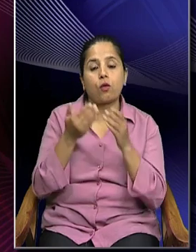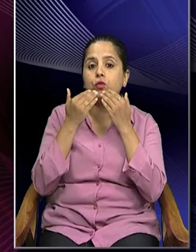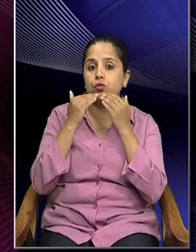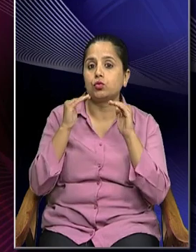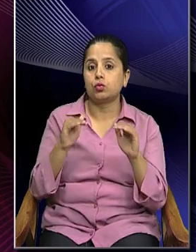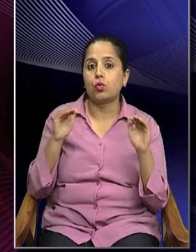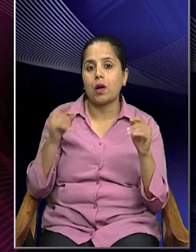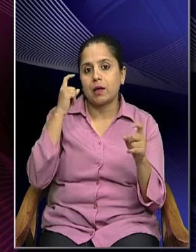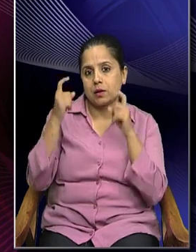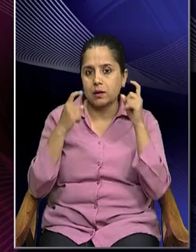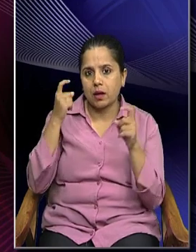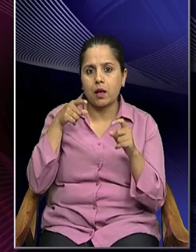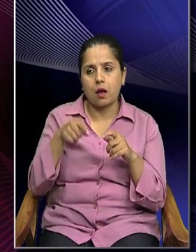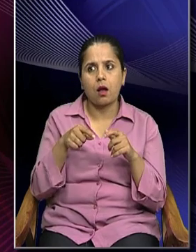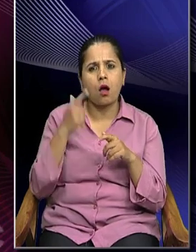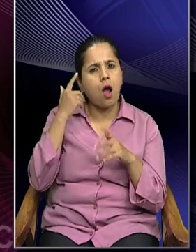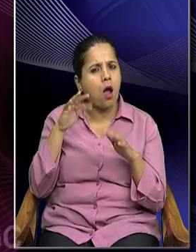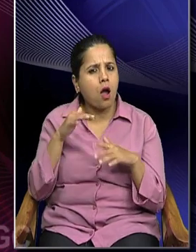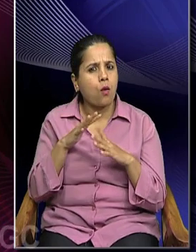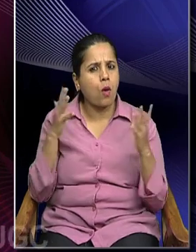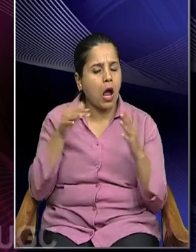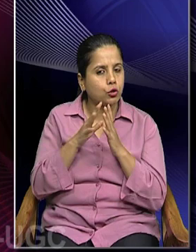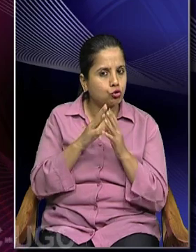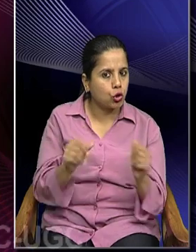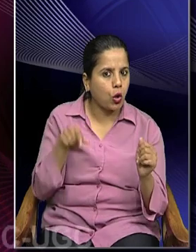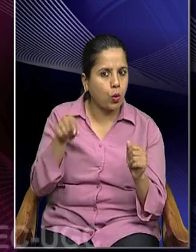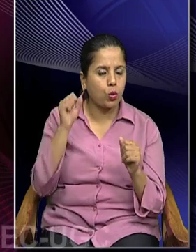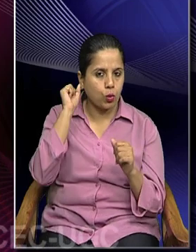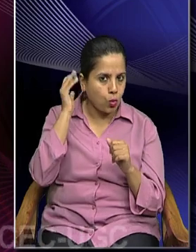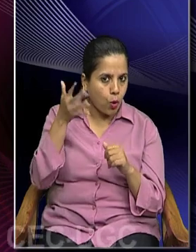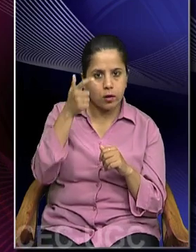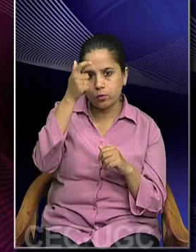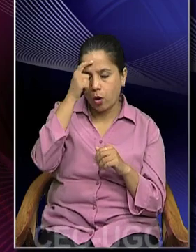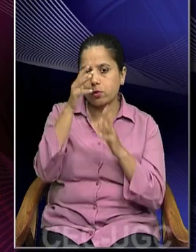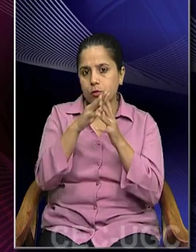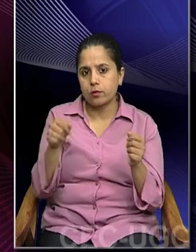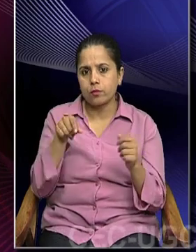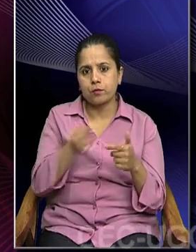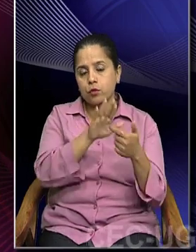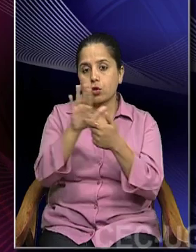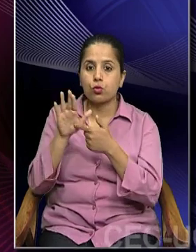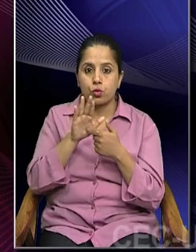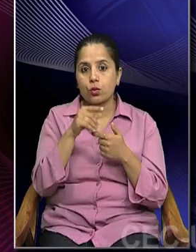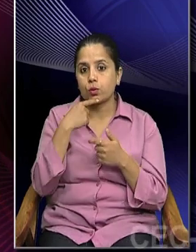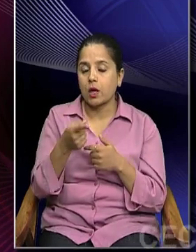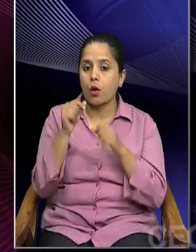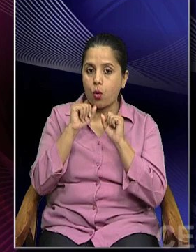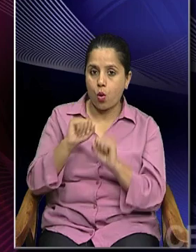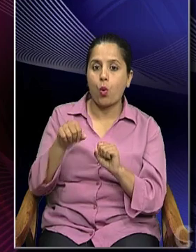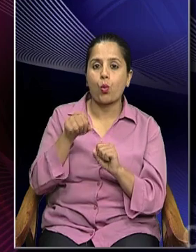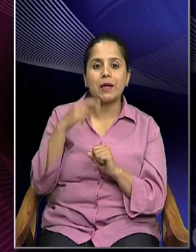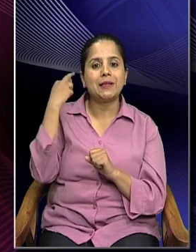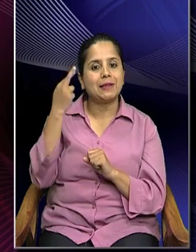students think aloud while solving a cognitive problem to demonstrate their